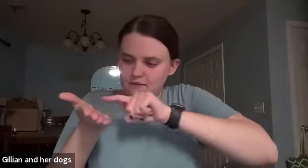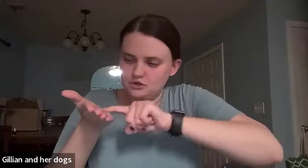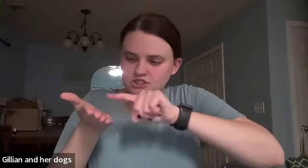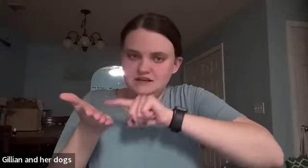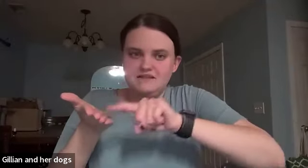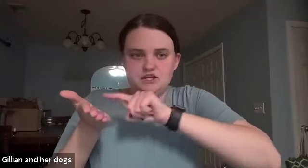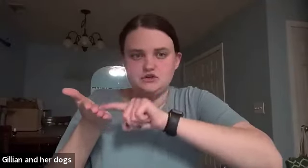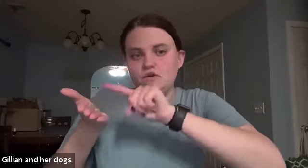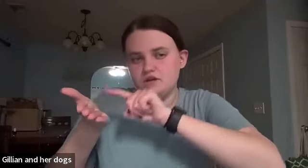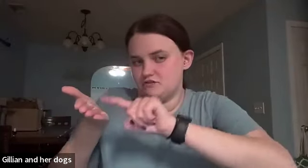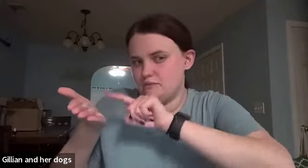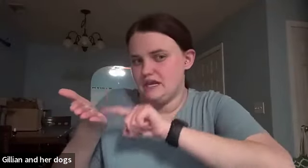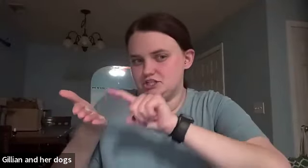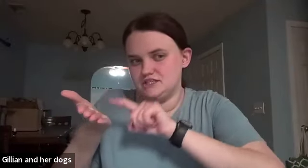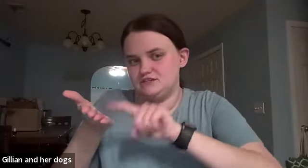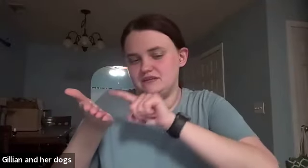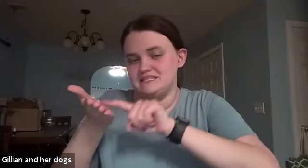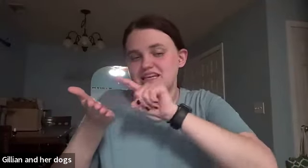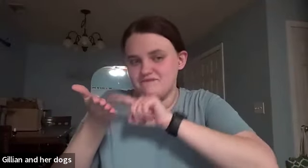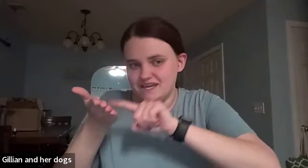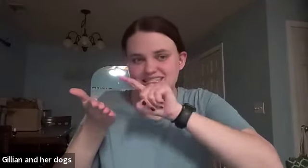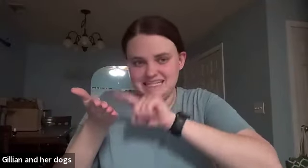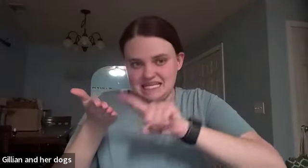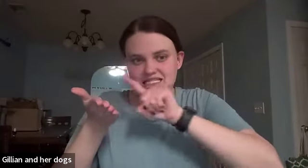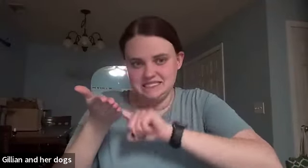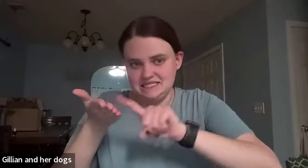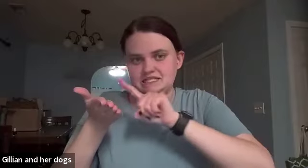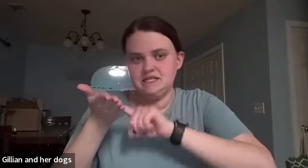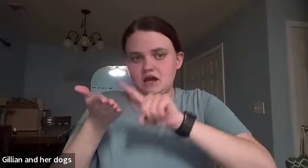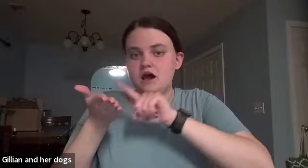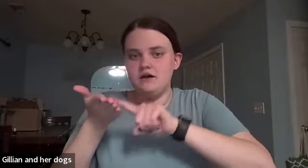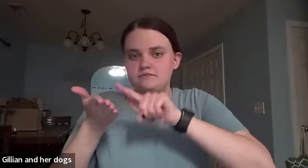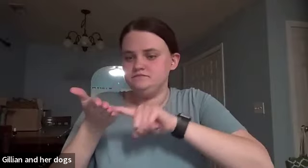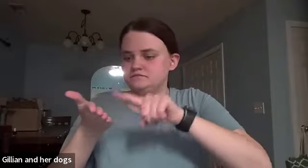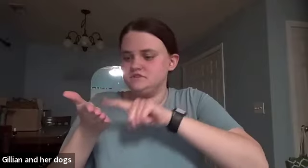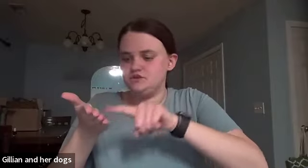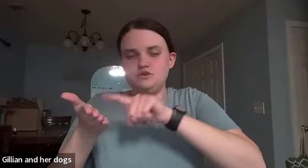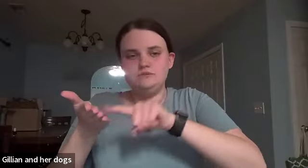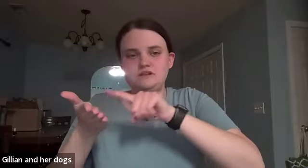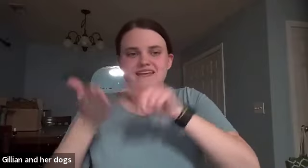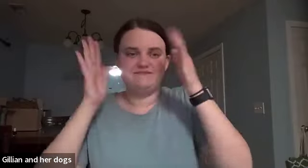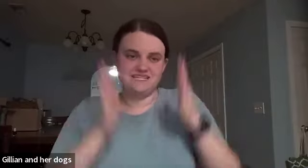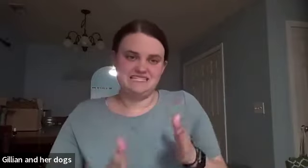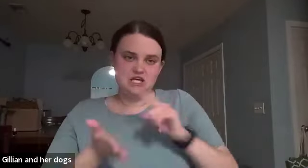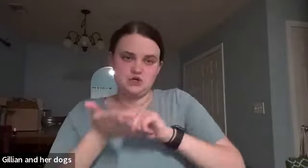make that motion like you're looking through pages. So this is like investigate. So you would be like an investigator